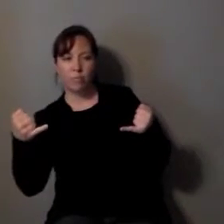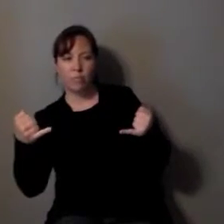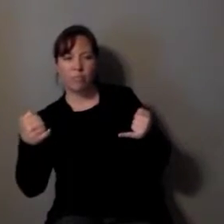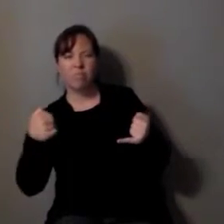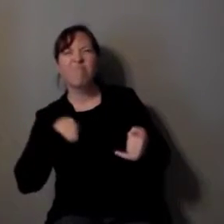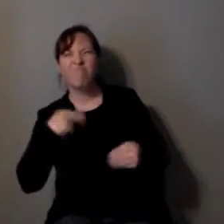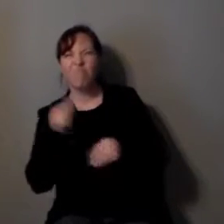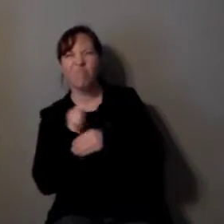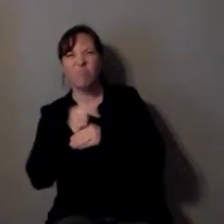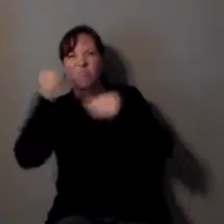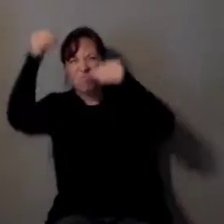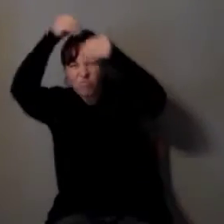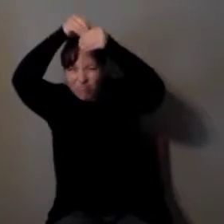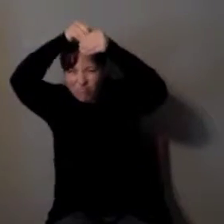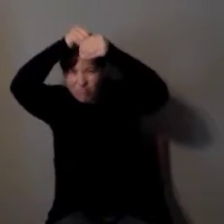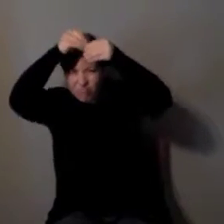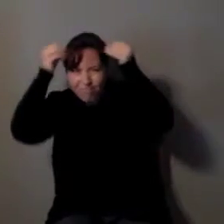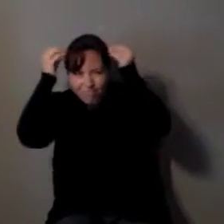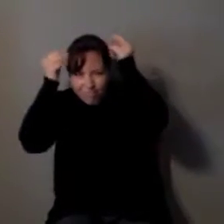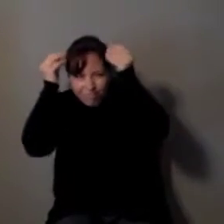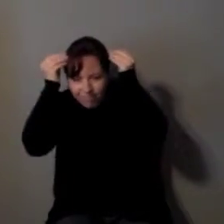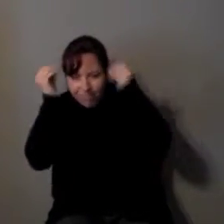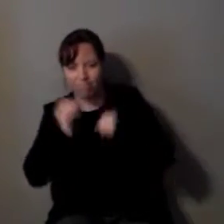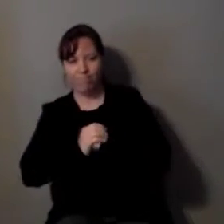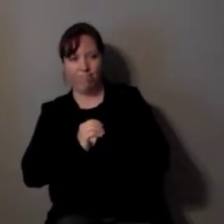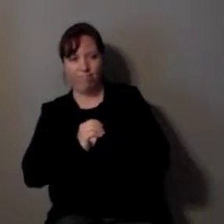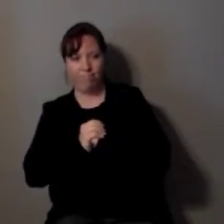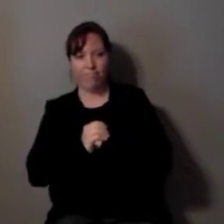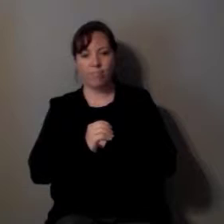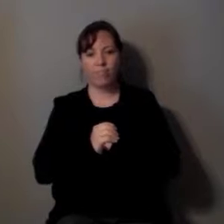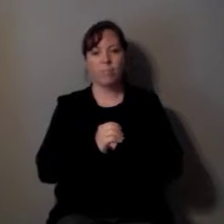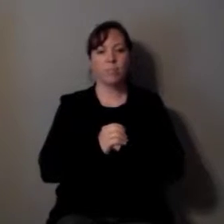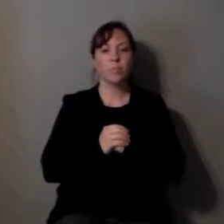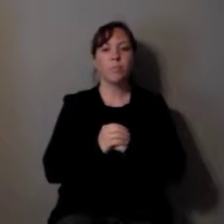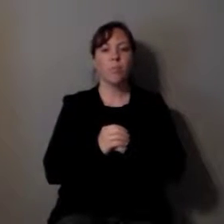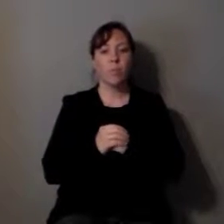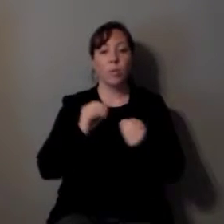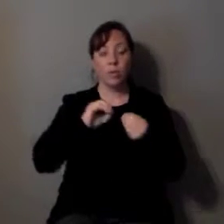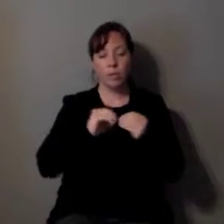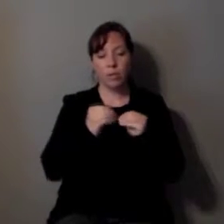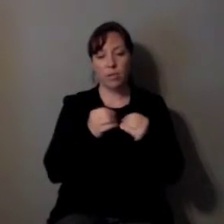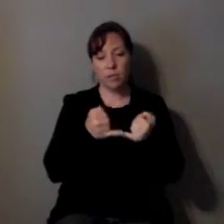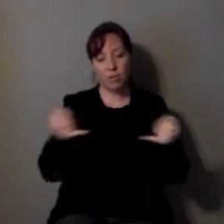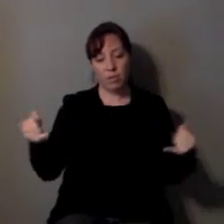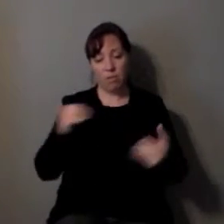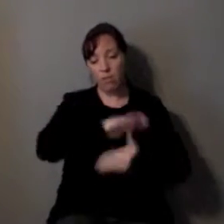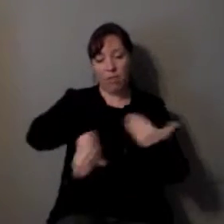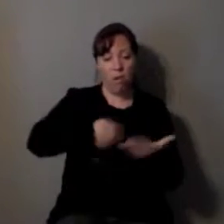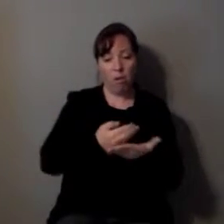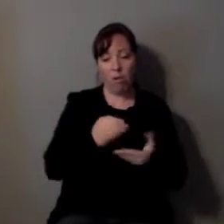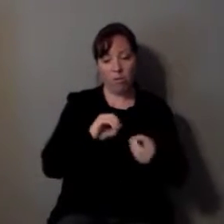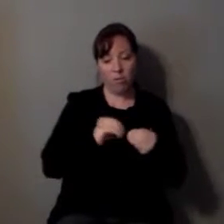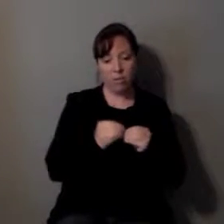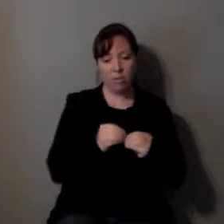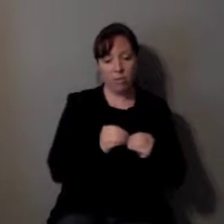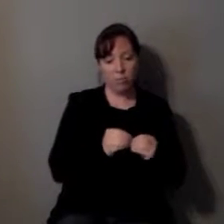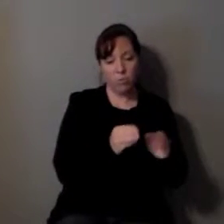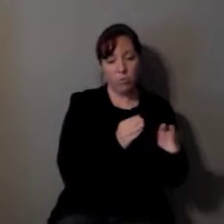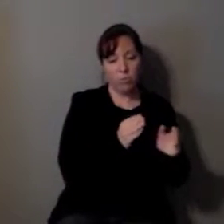all the numbers in order, and I go high enough just so all the numbers I'm using are kind of in it. So, you know the first number is 0, which is nothing.